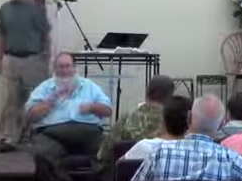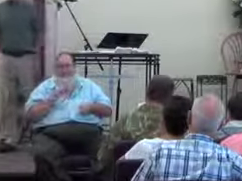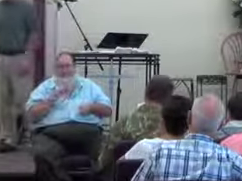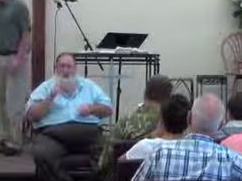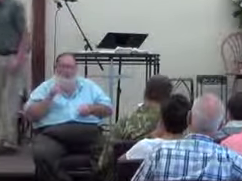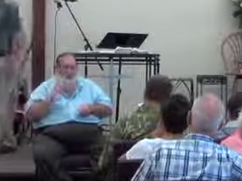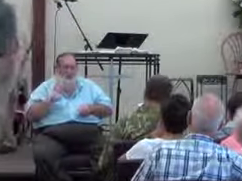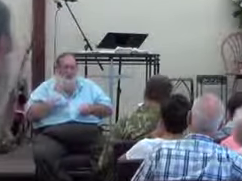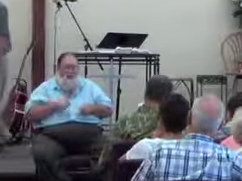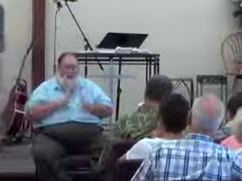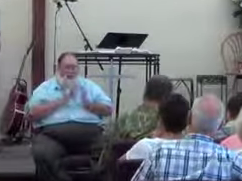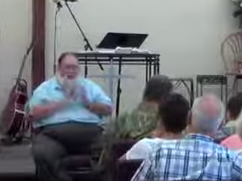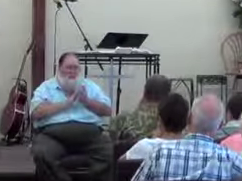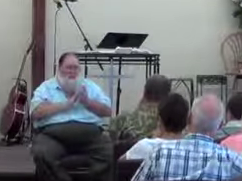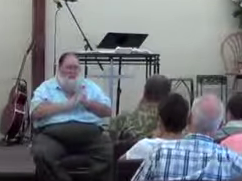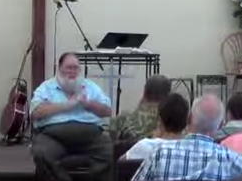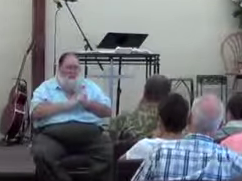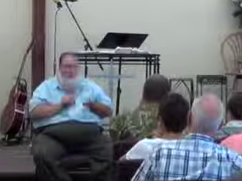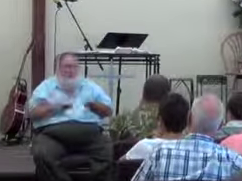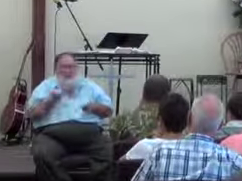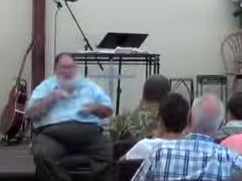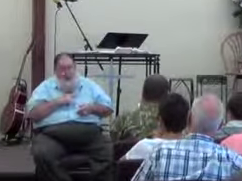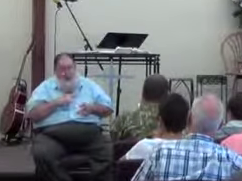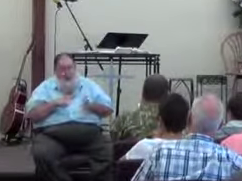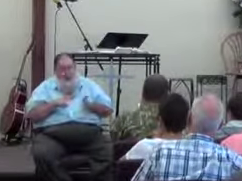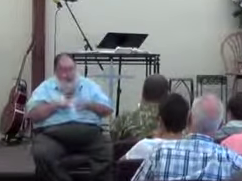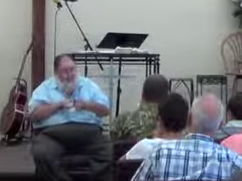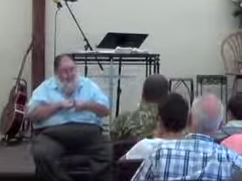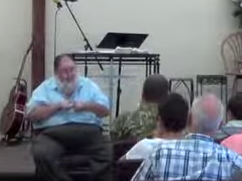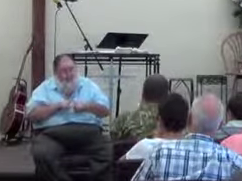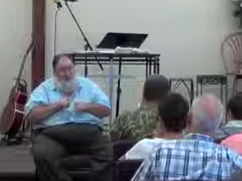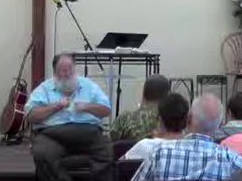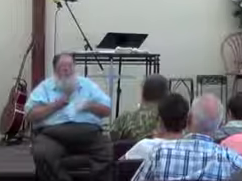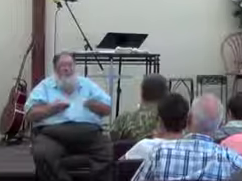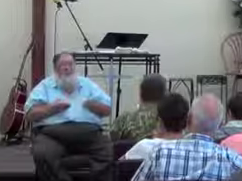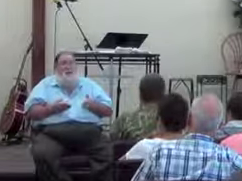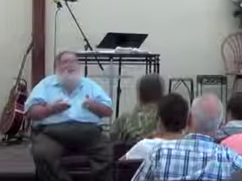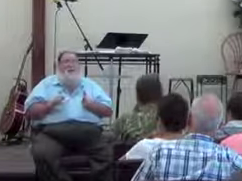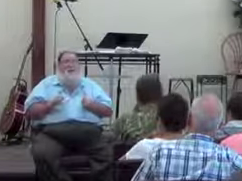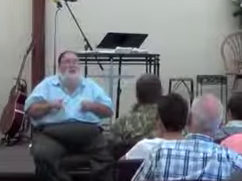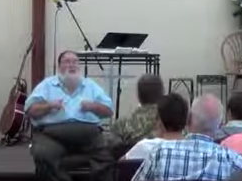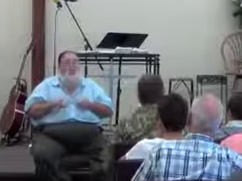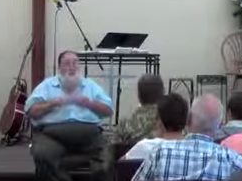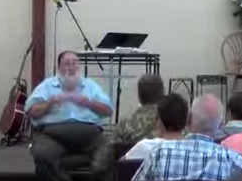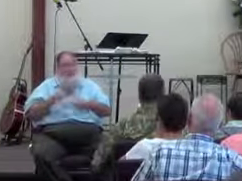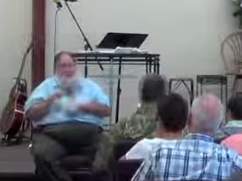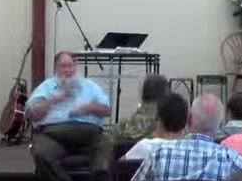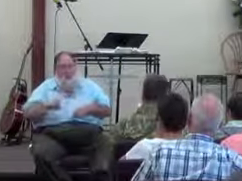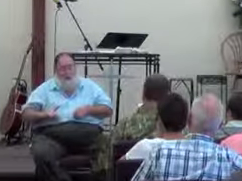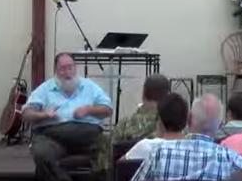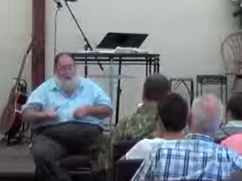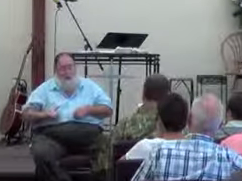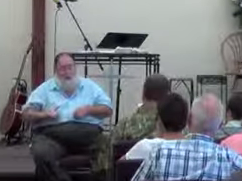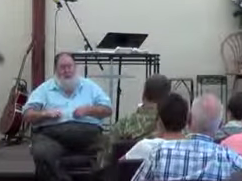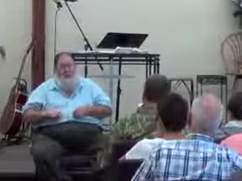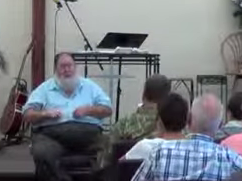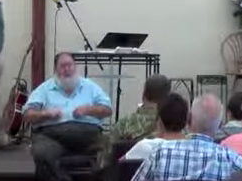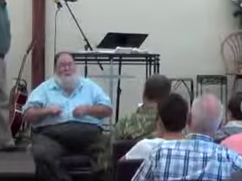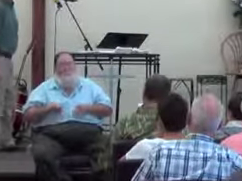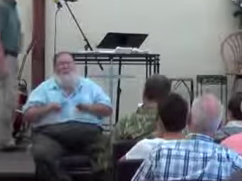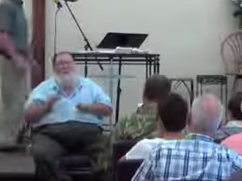too. Somebody in your life has led you to the Lord, and maybe you're not living the way they want you to do. They paced the way for